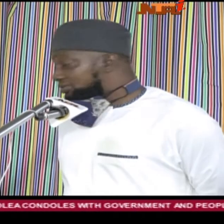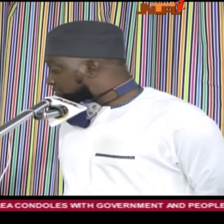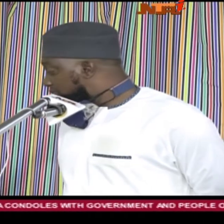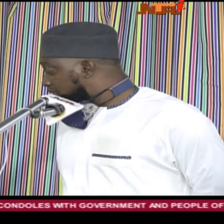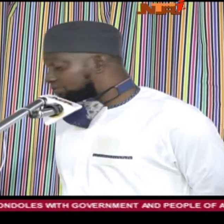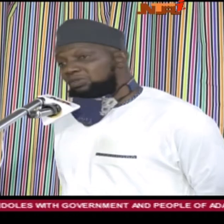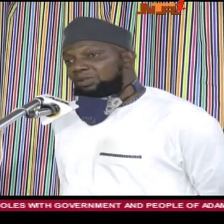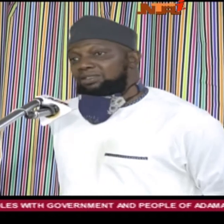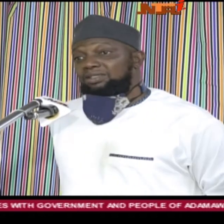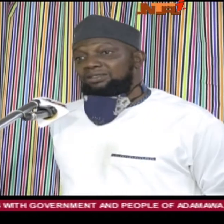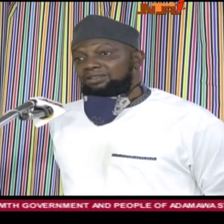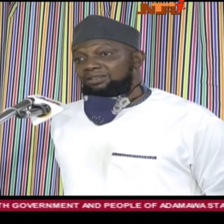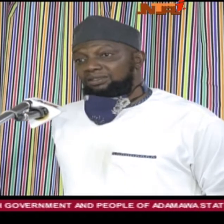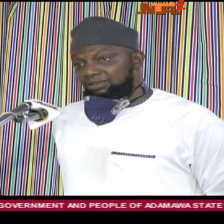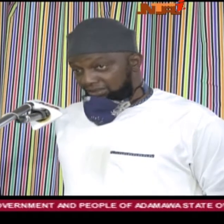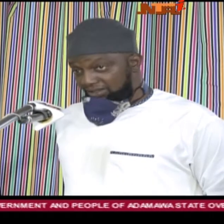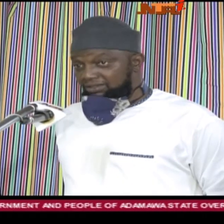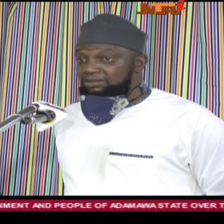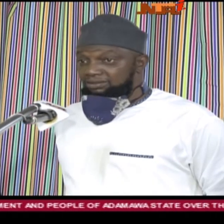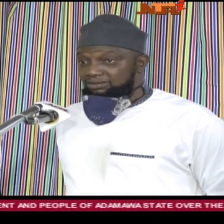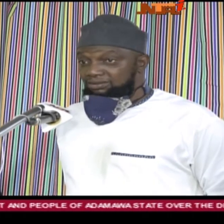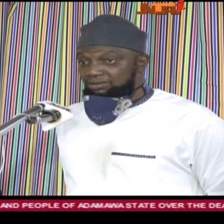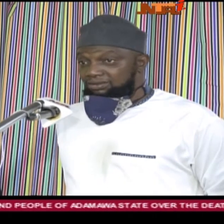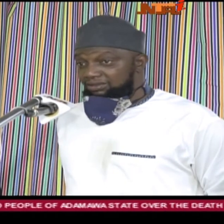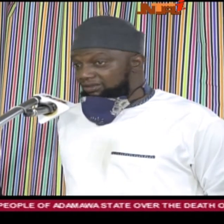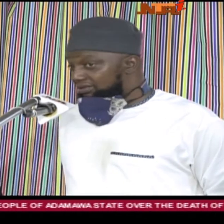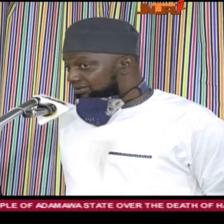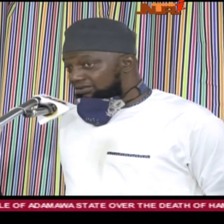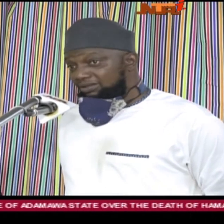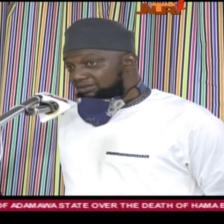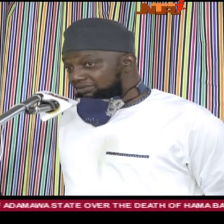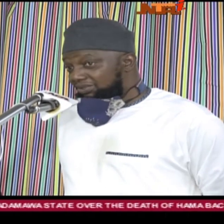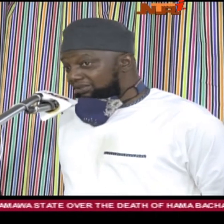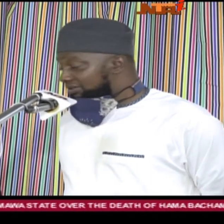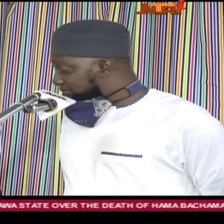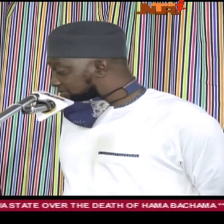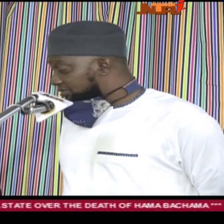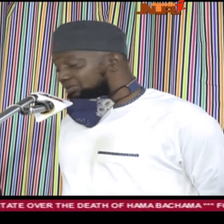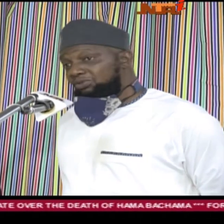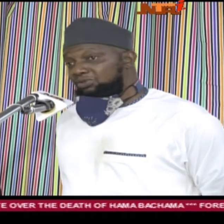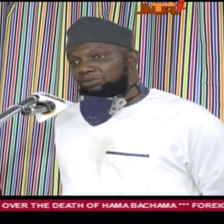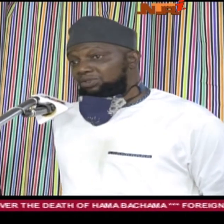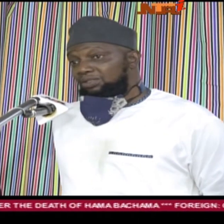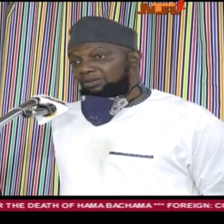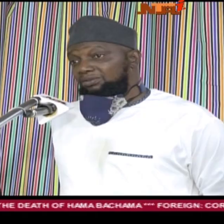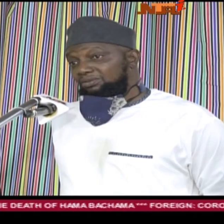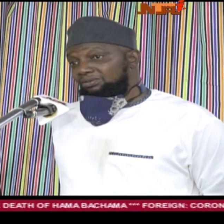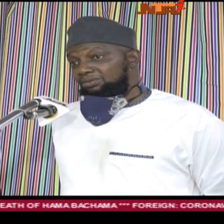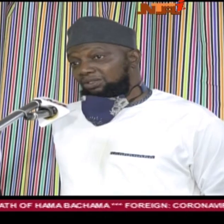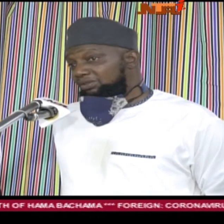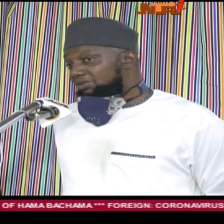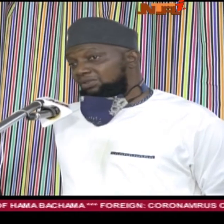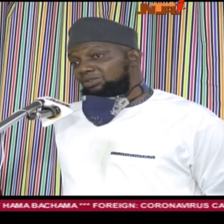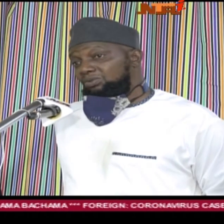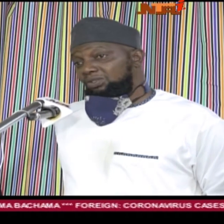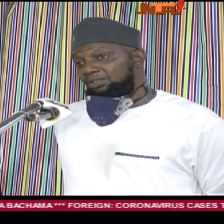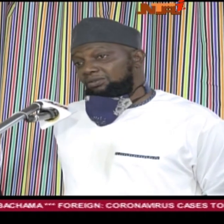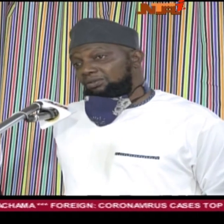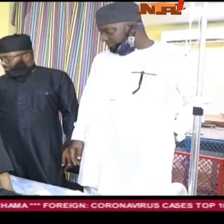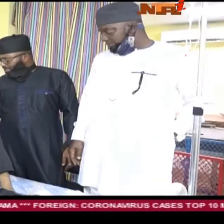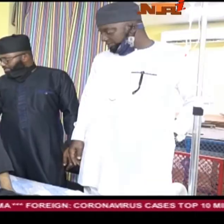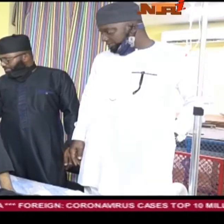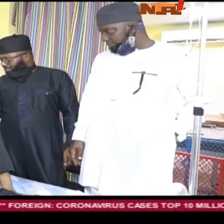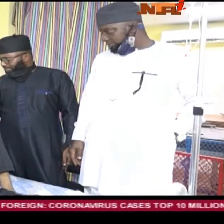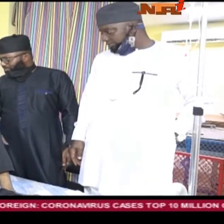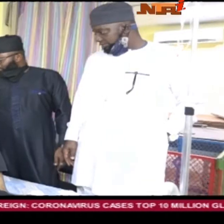He used to be almost my size. Yes. He's just been so trimmed down because of this whole thing.